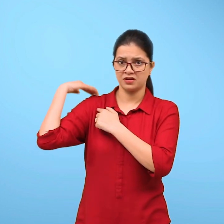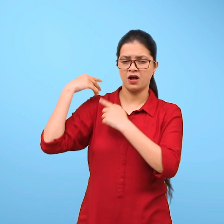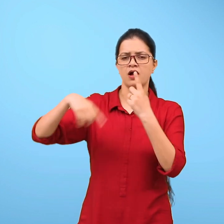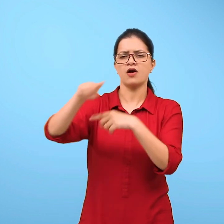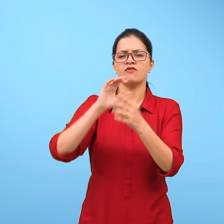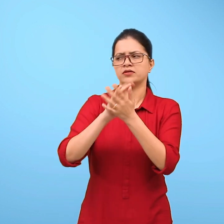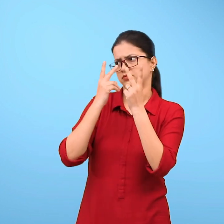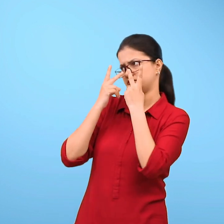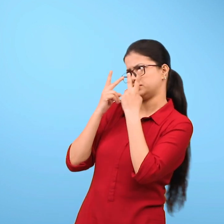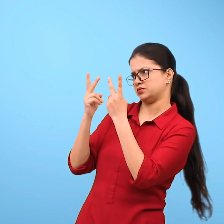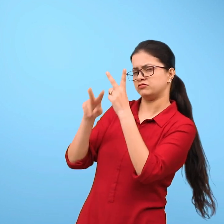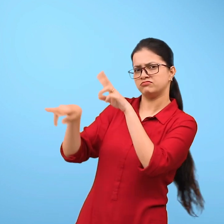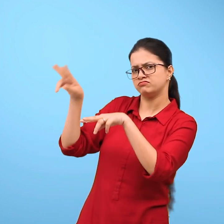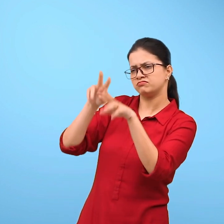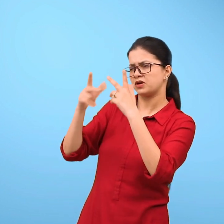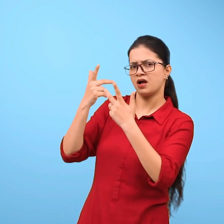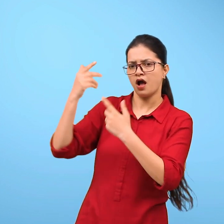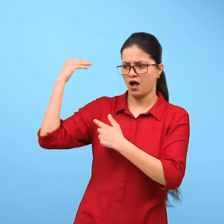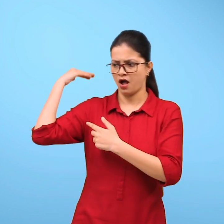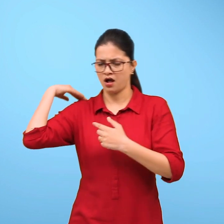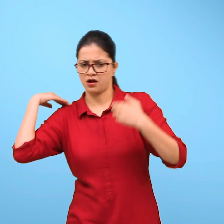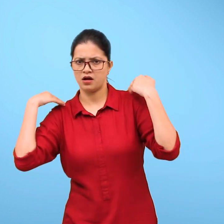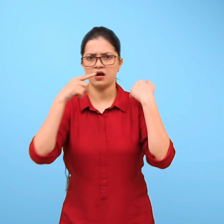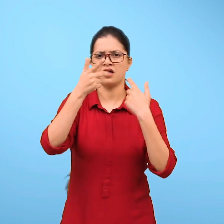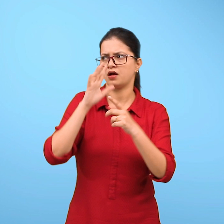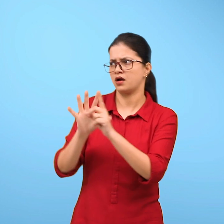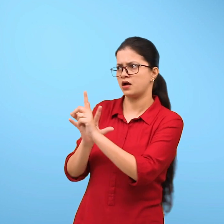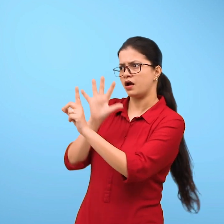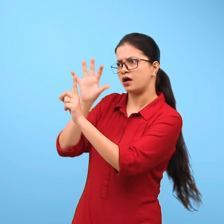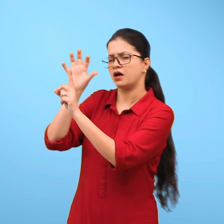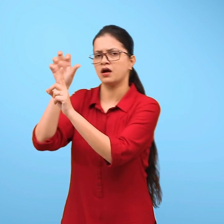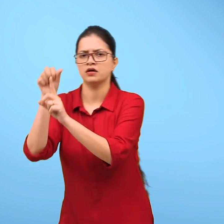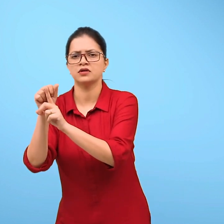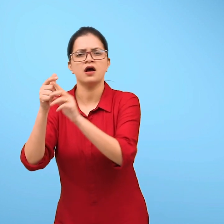Do you notice two bones on the back are prominent where the shoulders are?